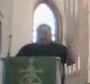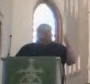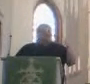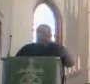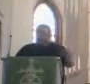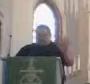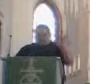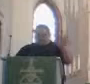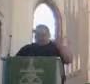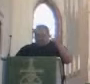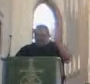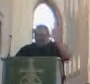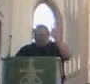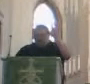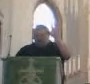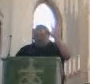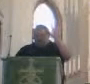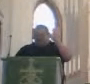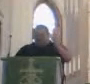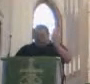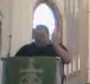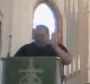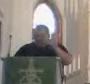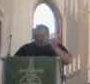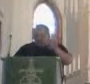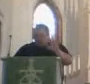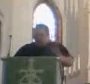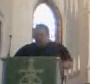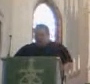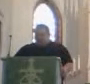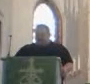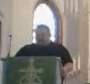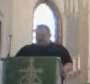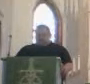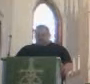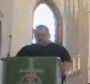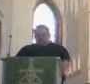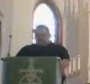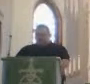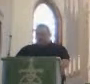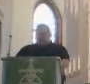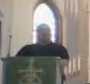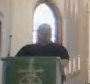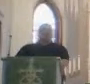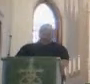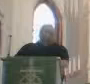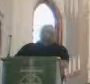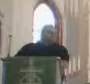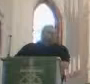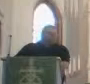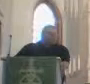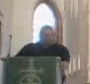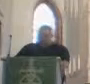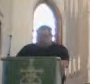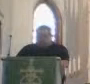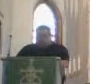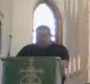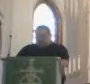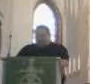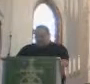Elijah laid down under the tree. He prayed, "I've had enough, Lord." He said, "Take my life. I'm no better than my